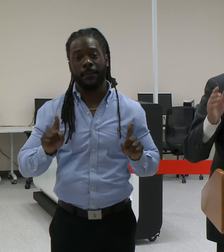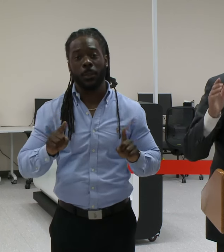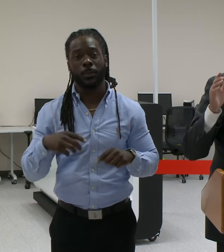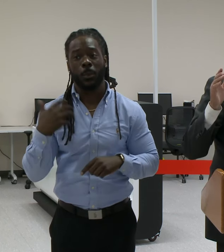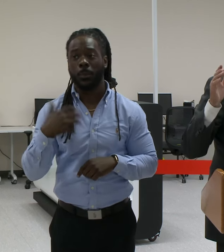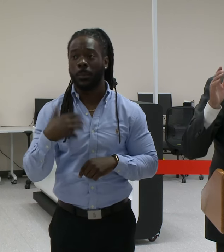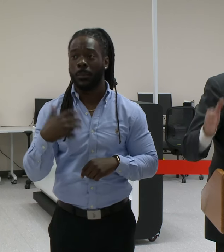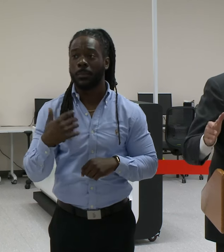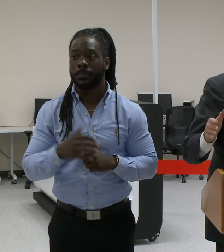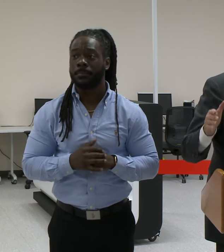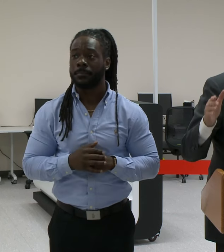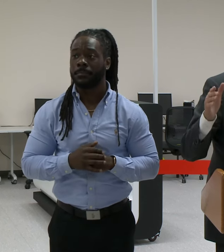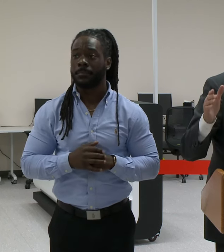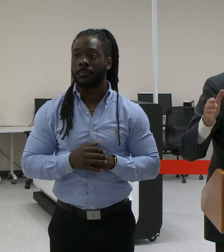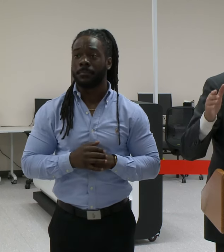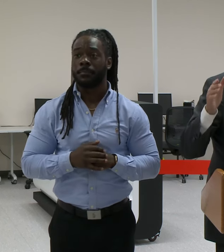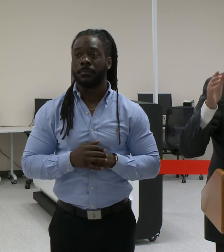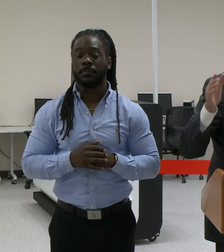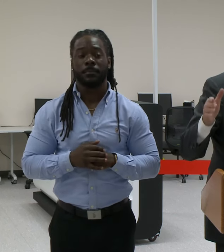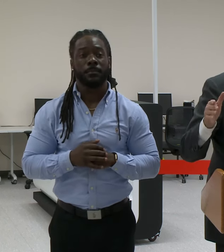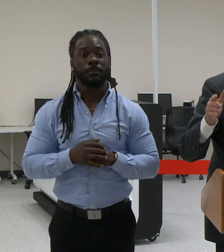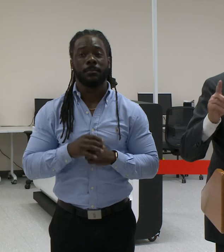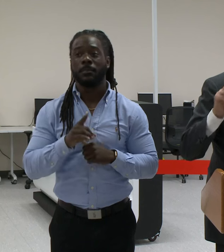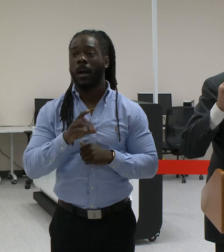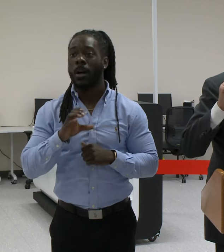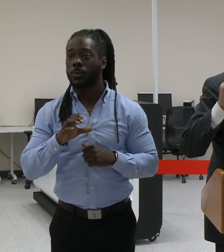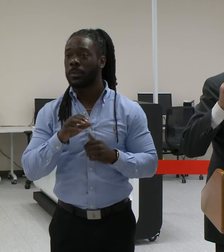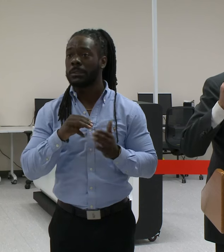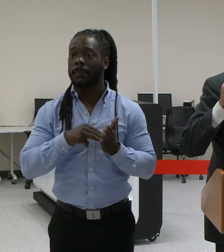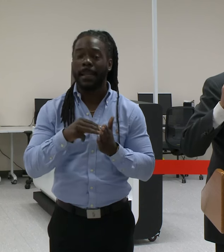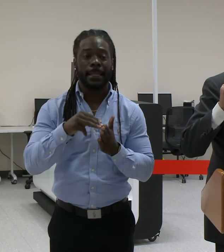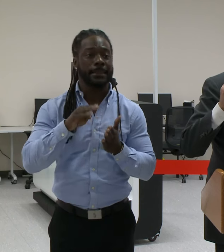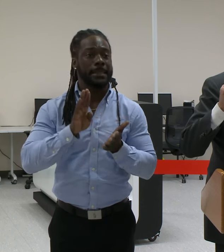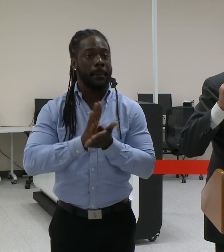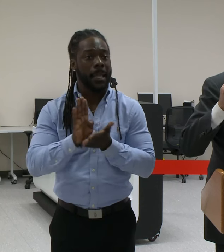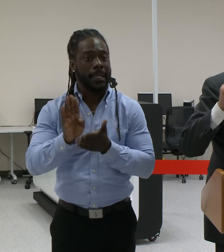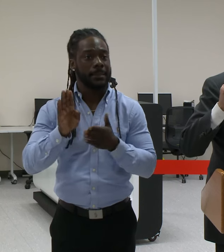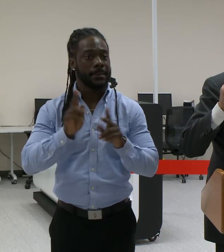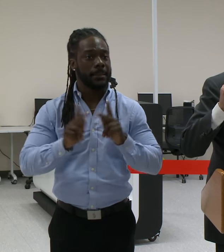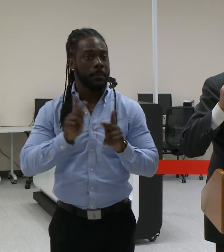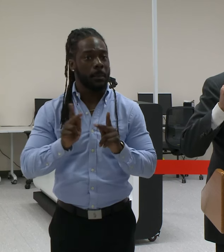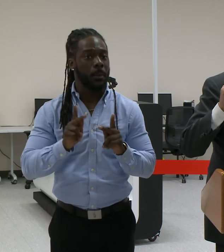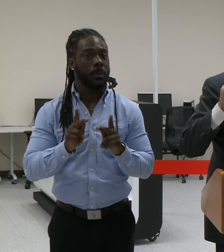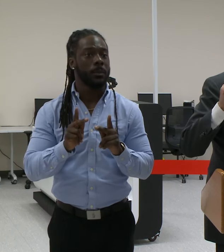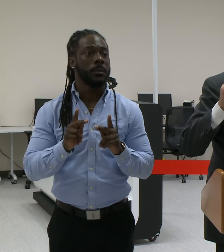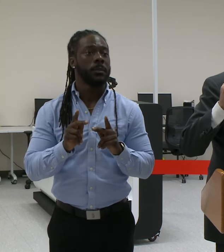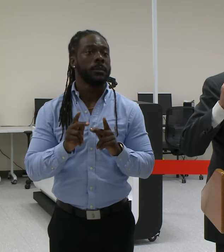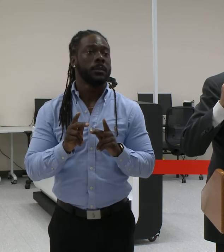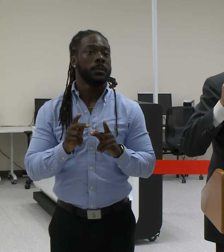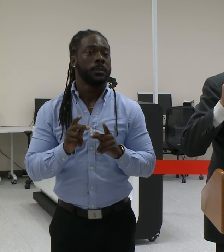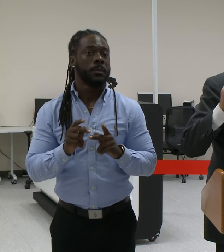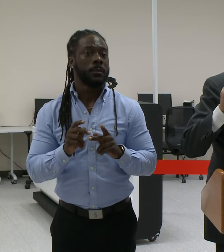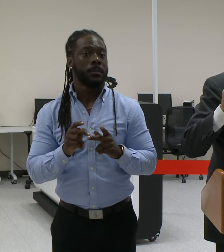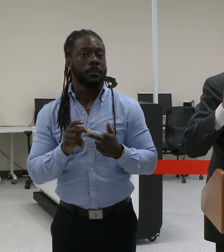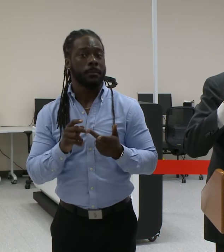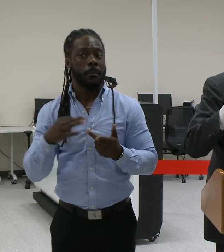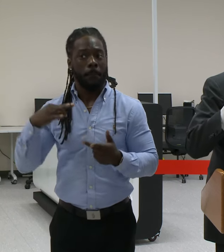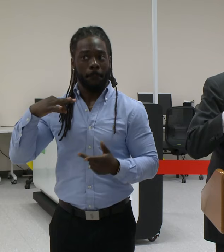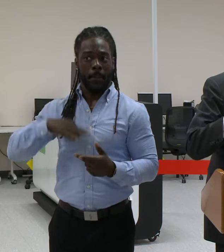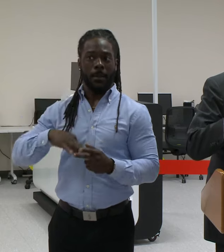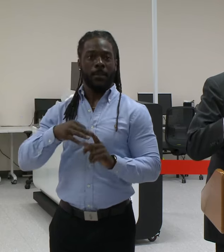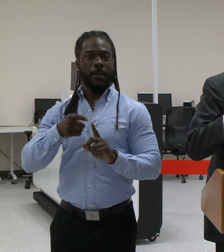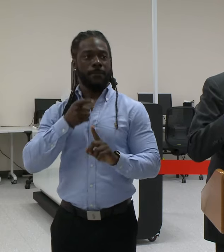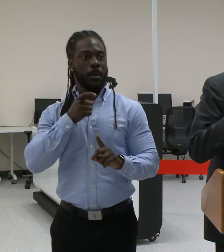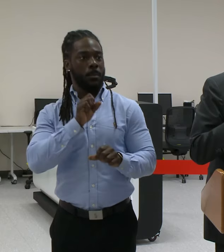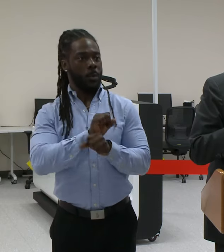and hundreds of millions, billions of people, one could extrapolate, are benefited by